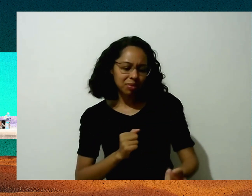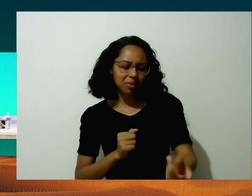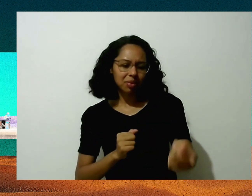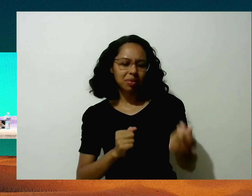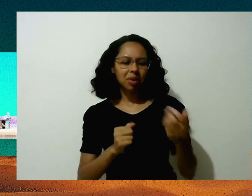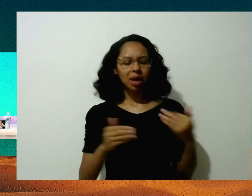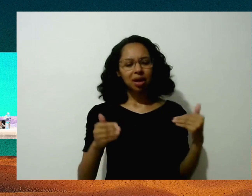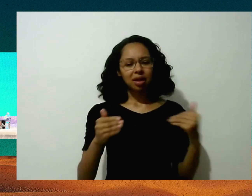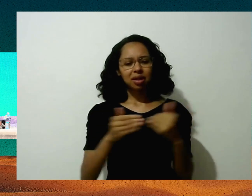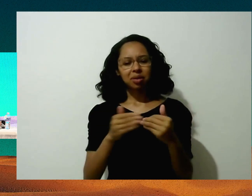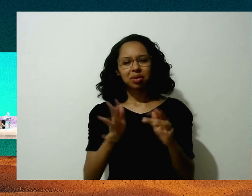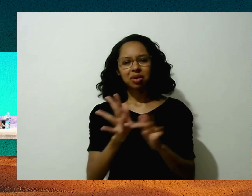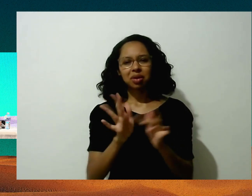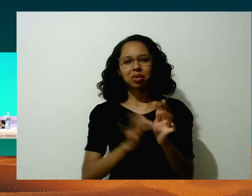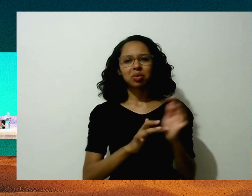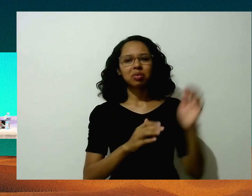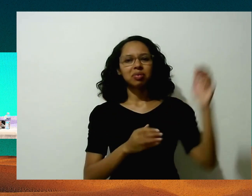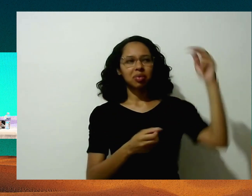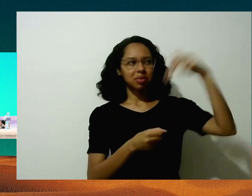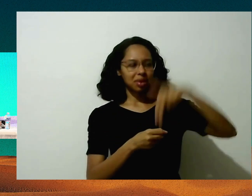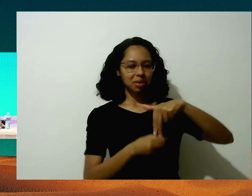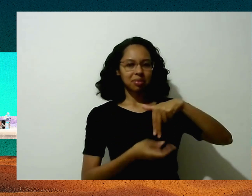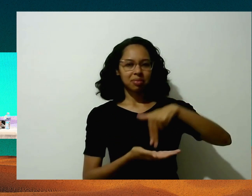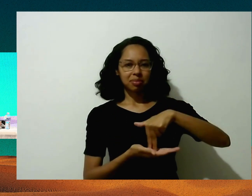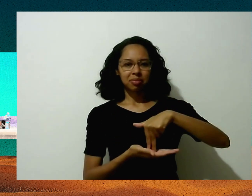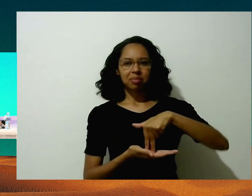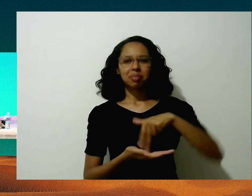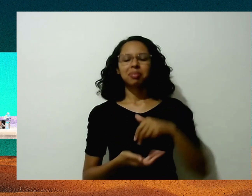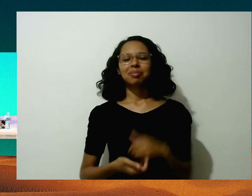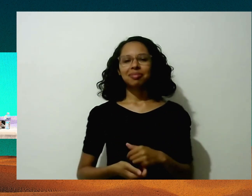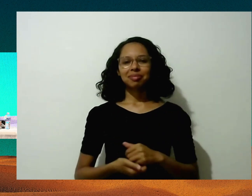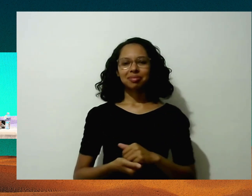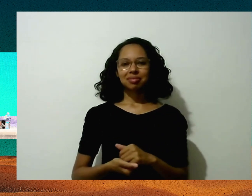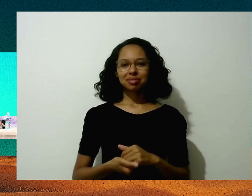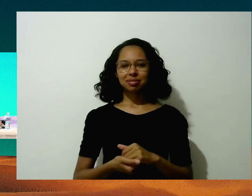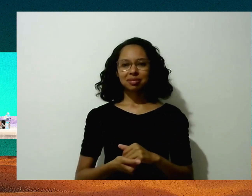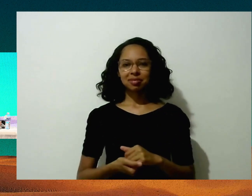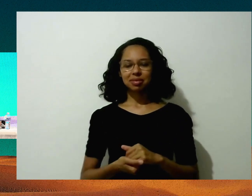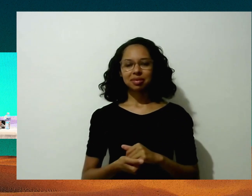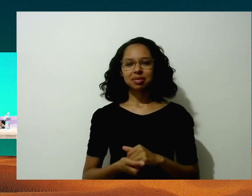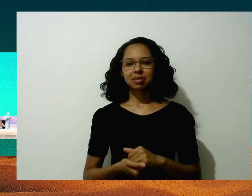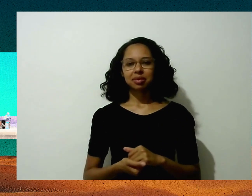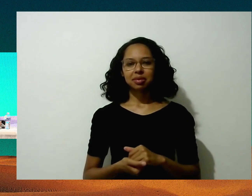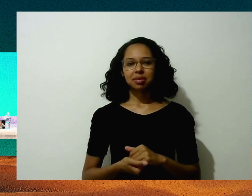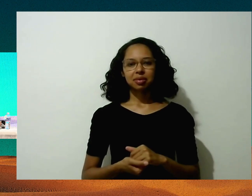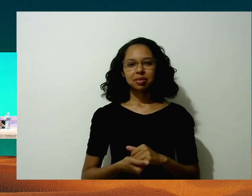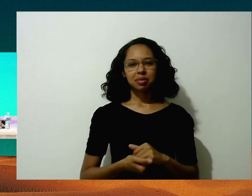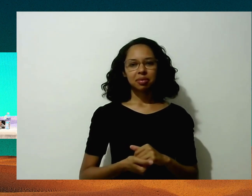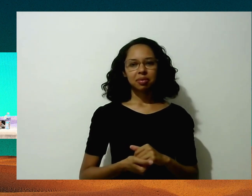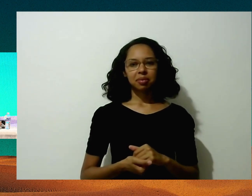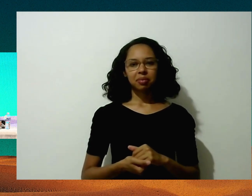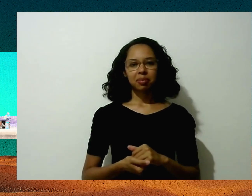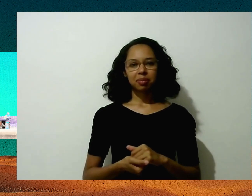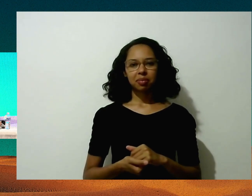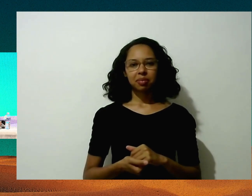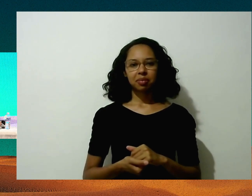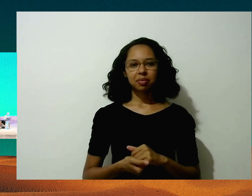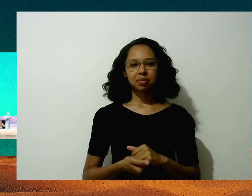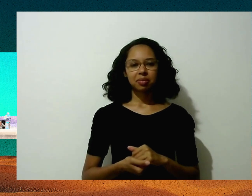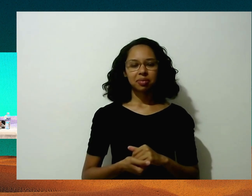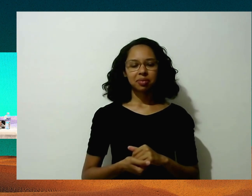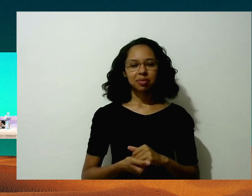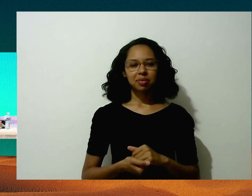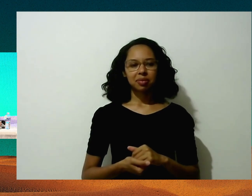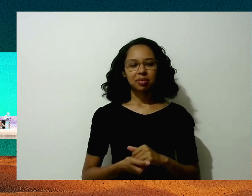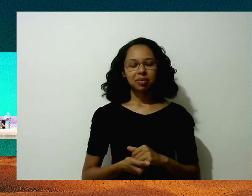all things that I have commanded you. And lo, I am with you always, even to the end of the age. Irmãos, tudo que